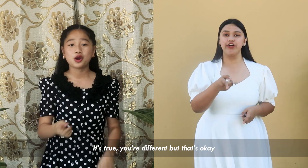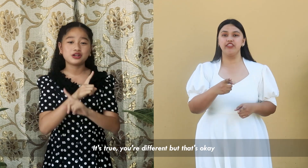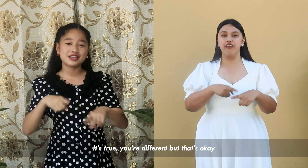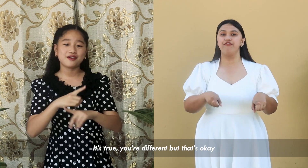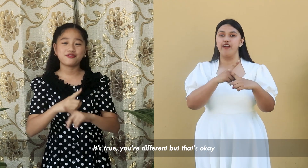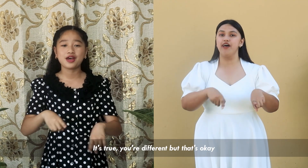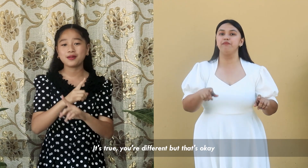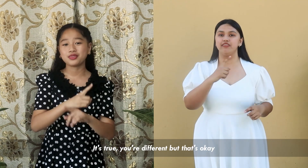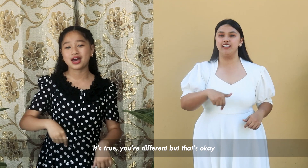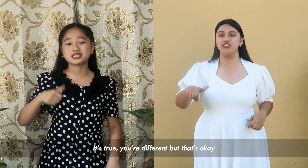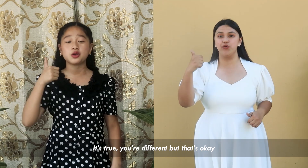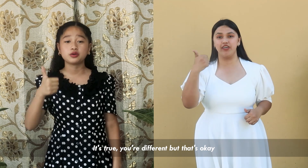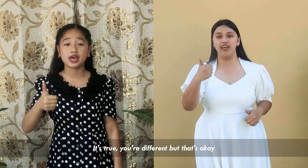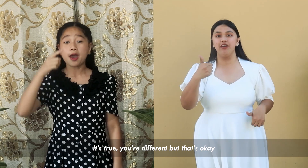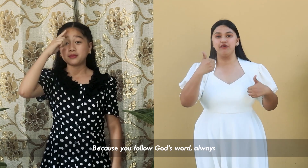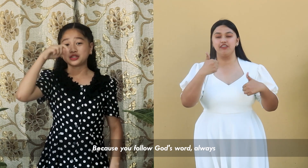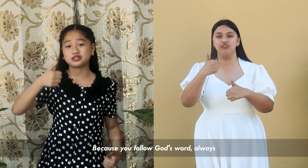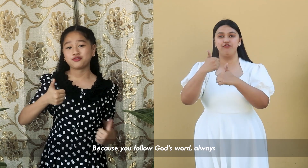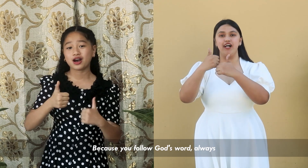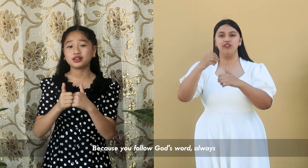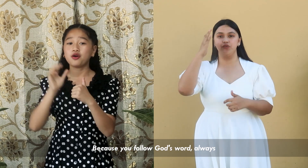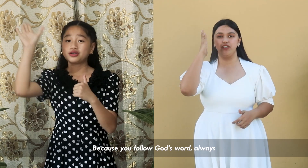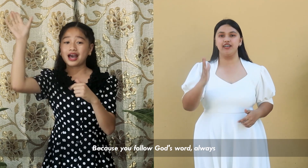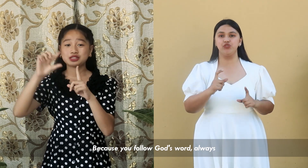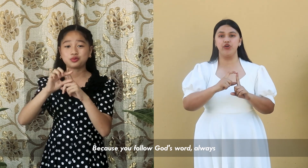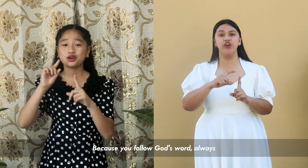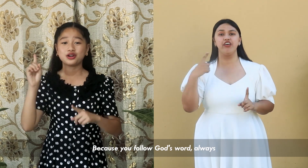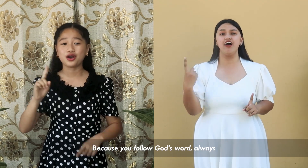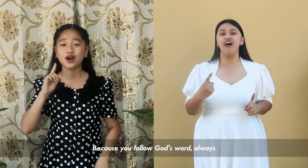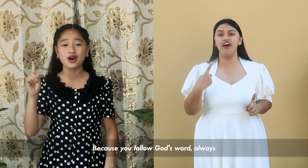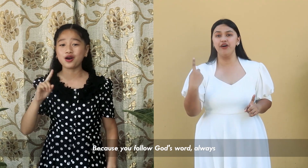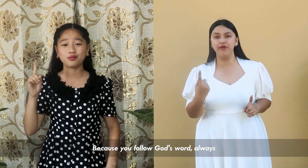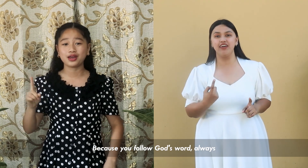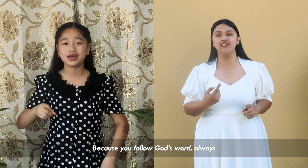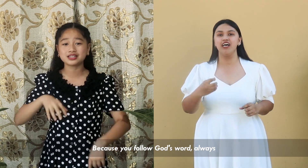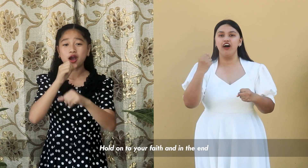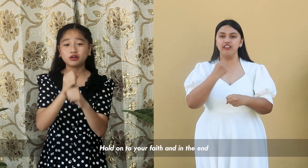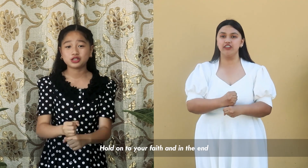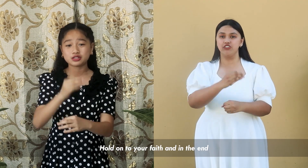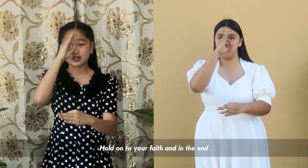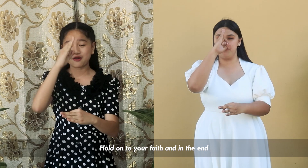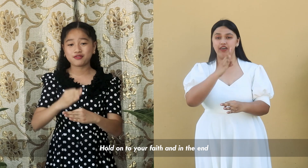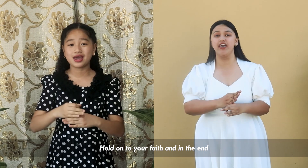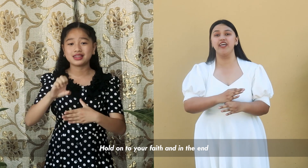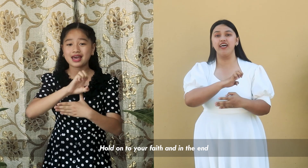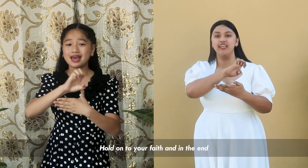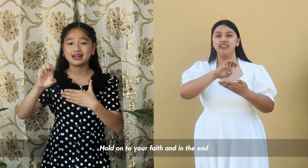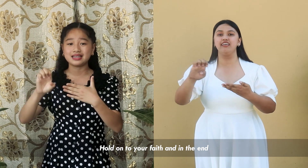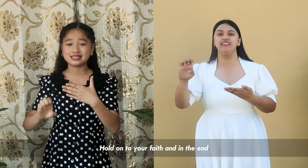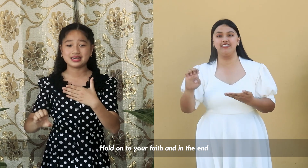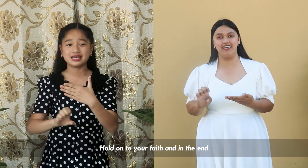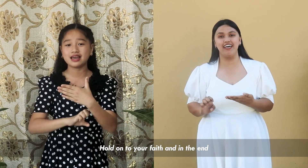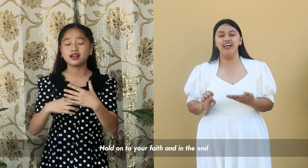You're different but that's okay You follow God's prayer always Hold on to your faith